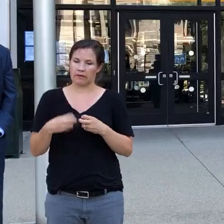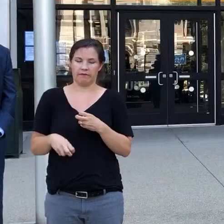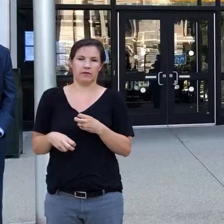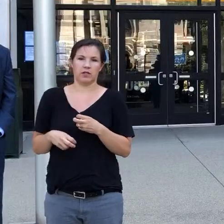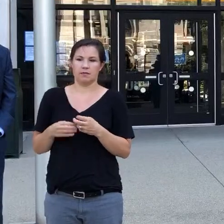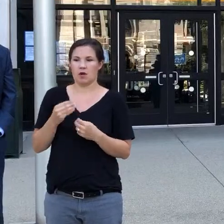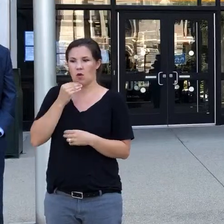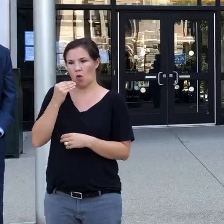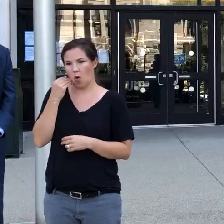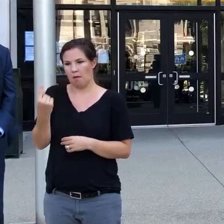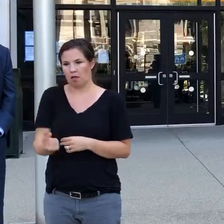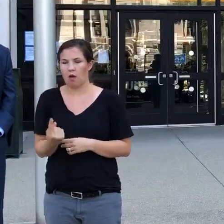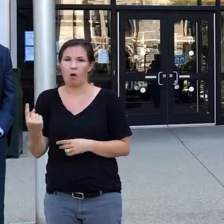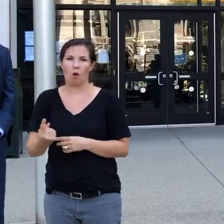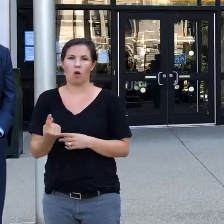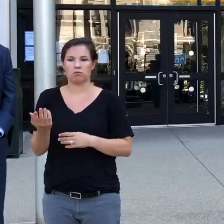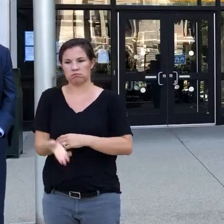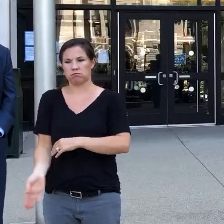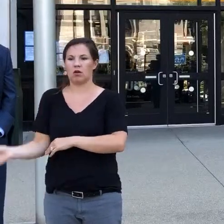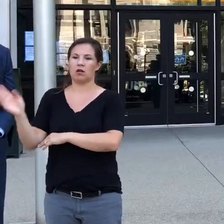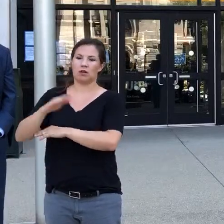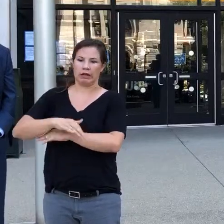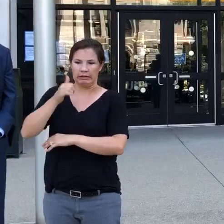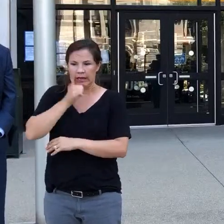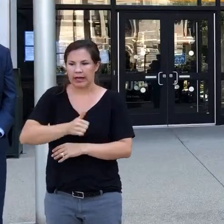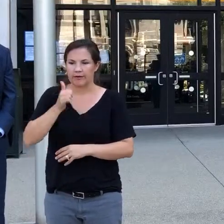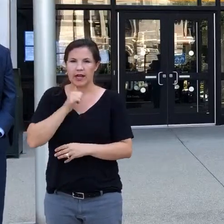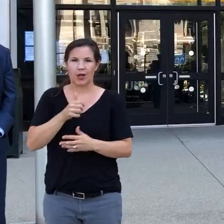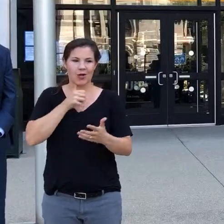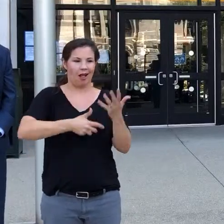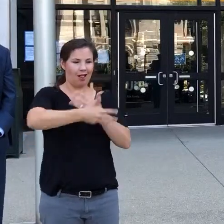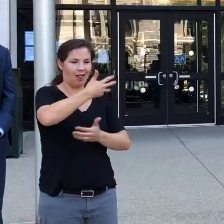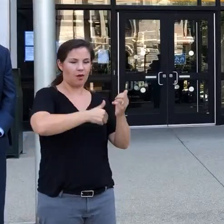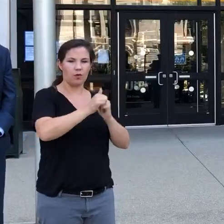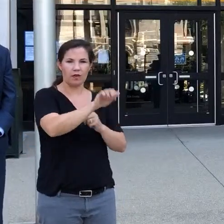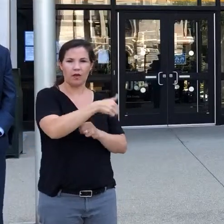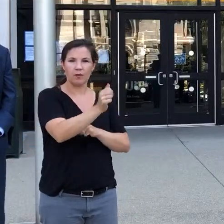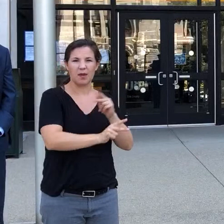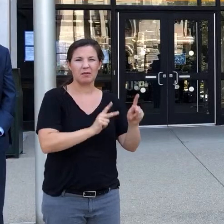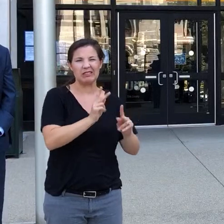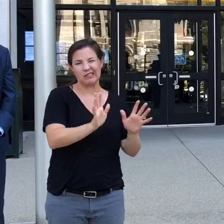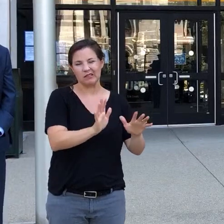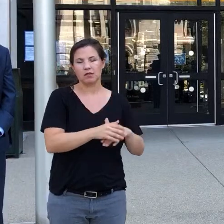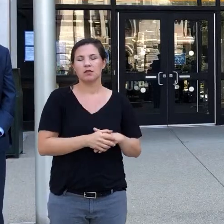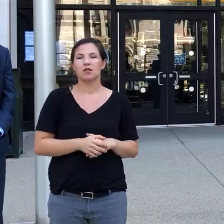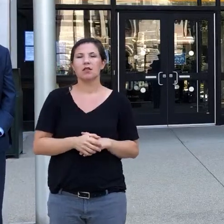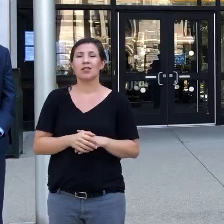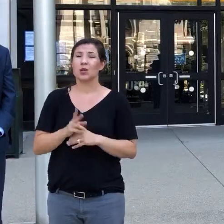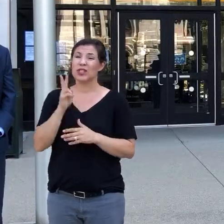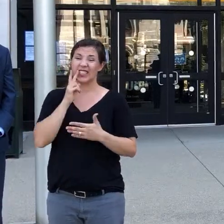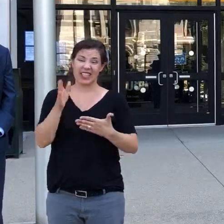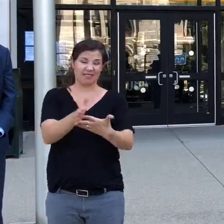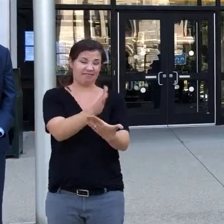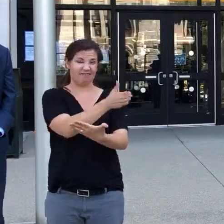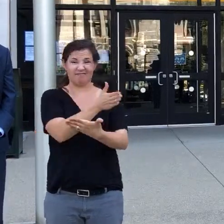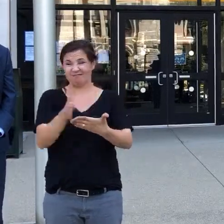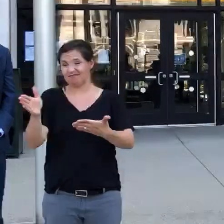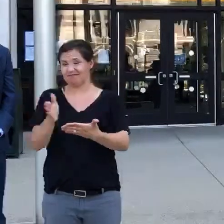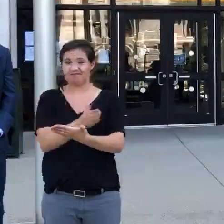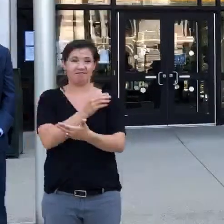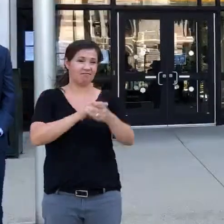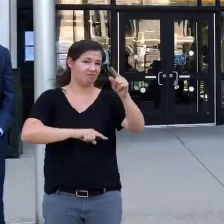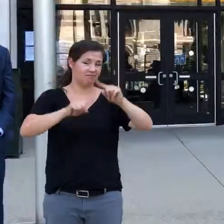be home alone and not with other people and in support. So we're seeing through the spectrum, unfortunately.